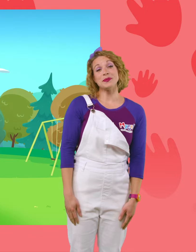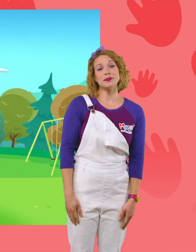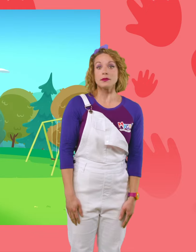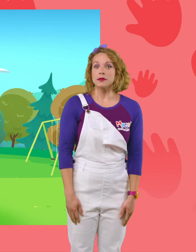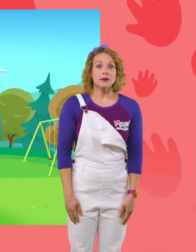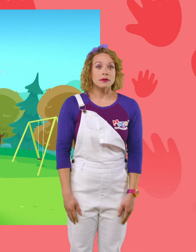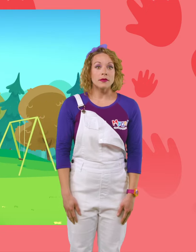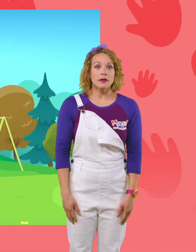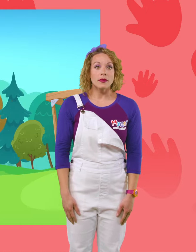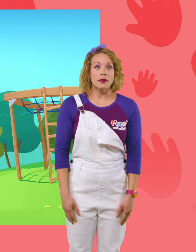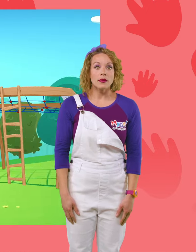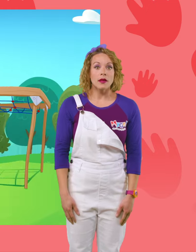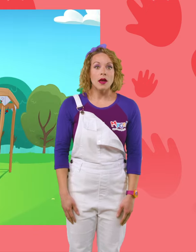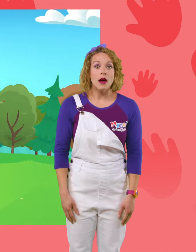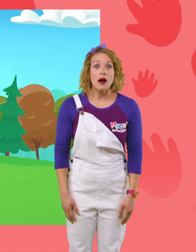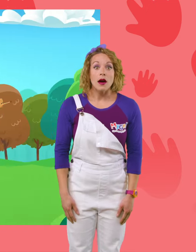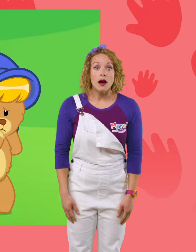bear.